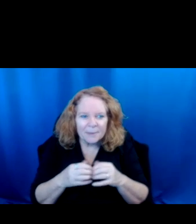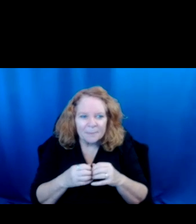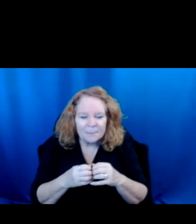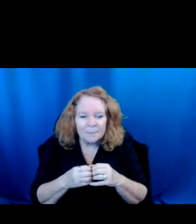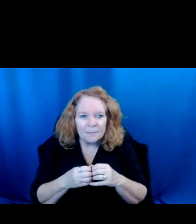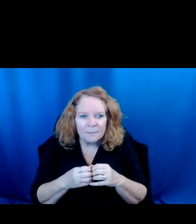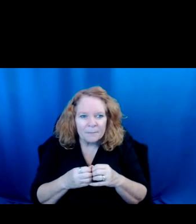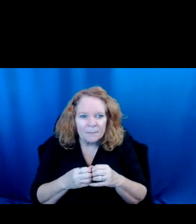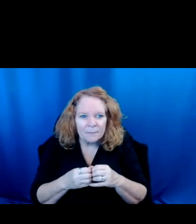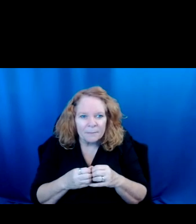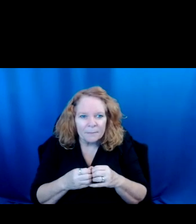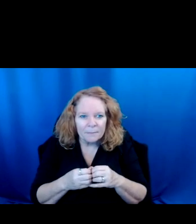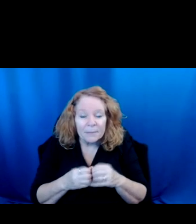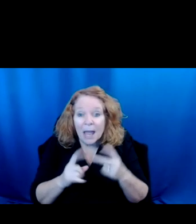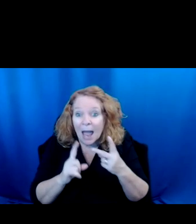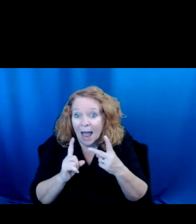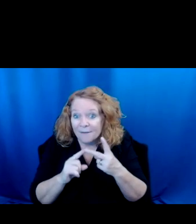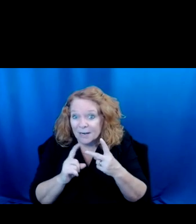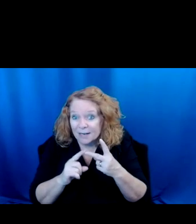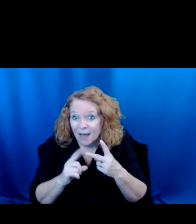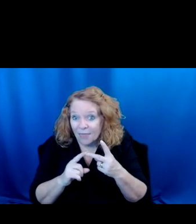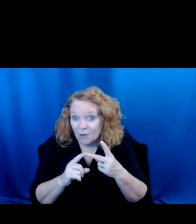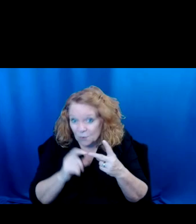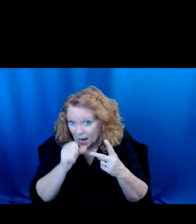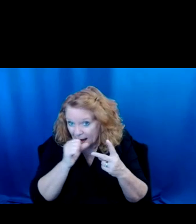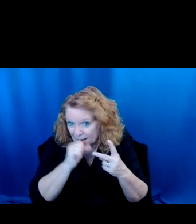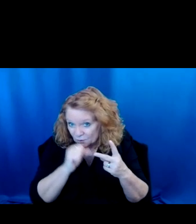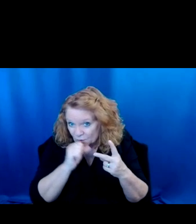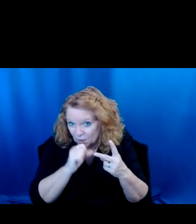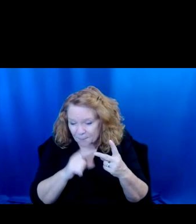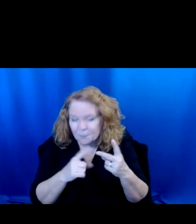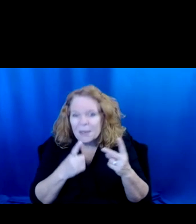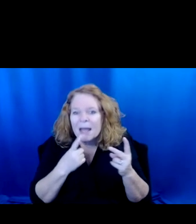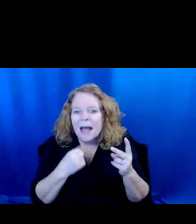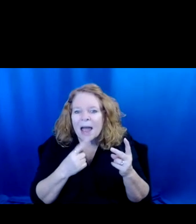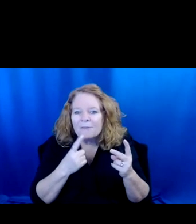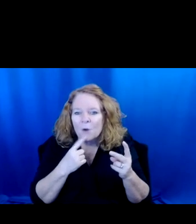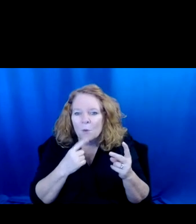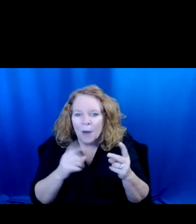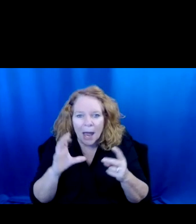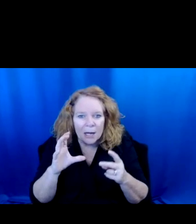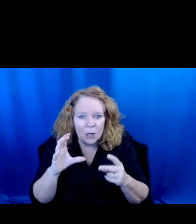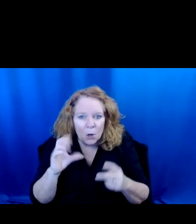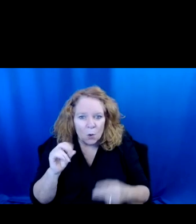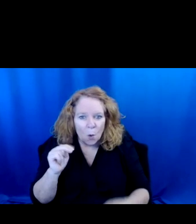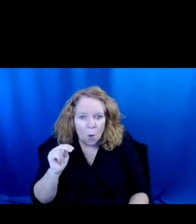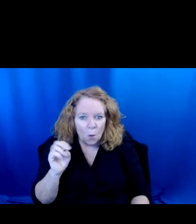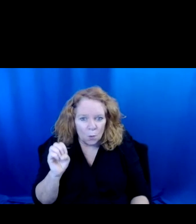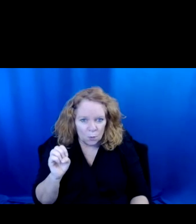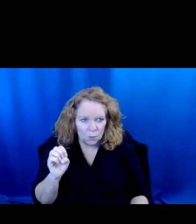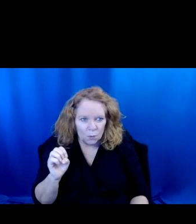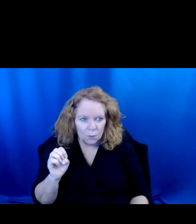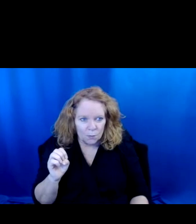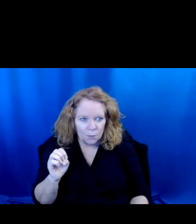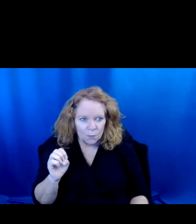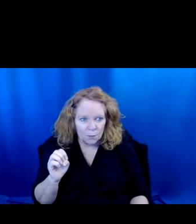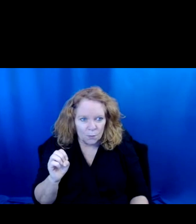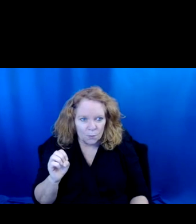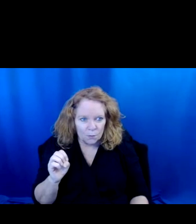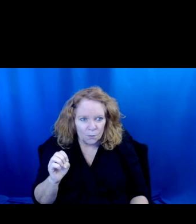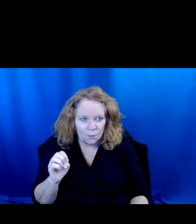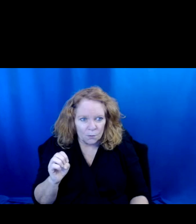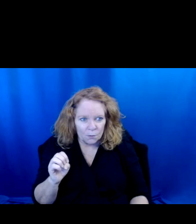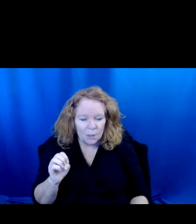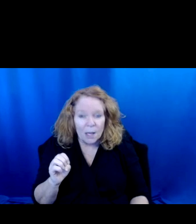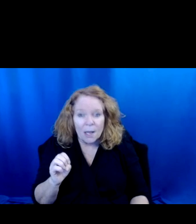So I've done one ice cream and now I'm going to do the other. So I've got the red cone and I've also just putting